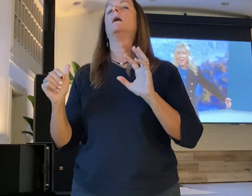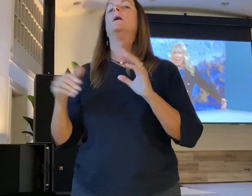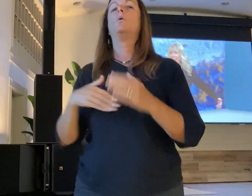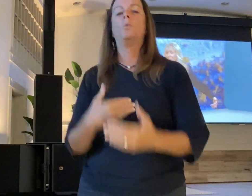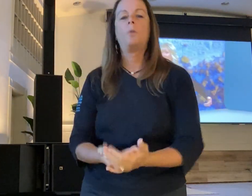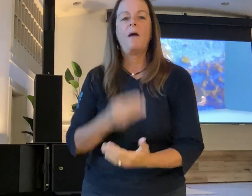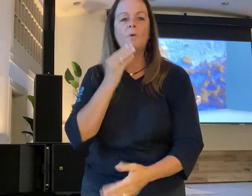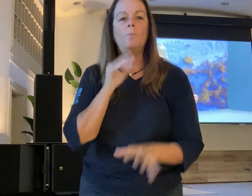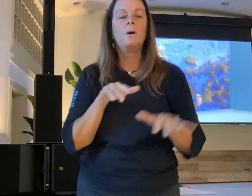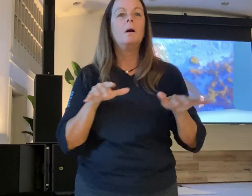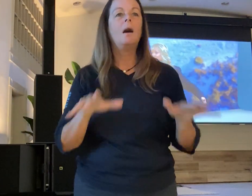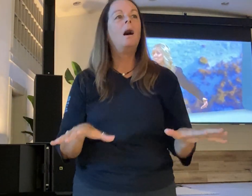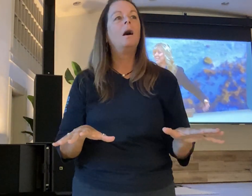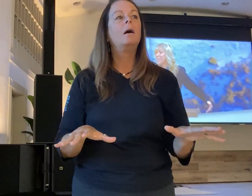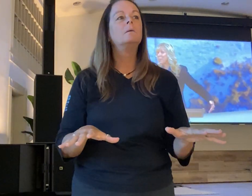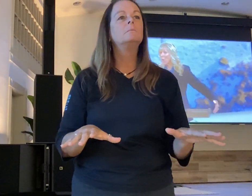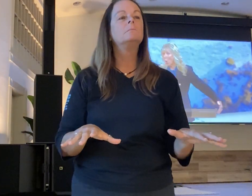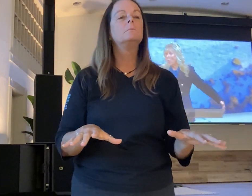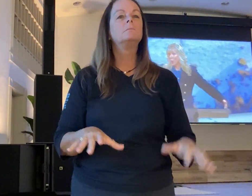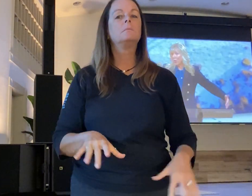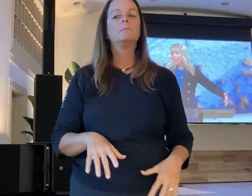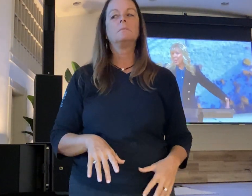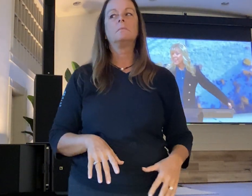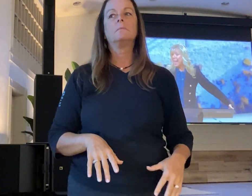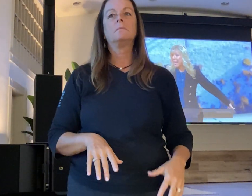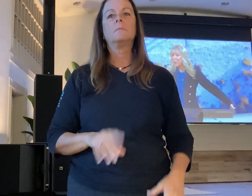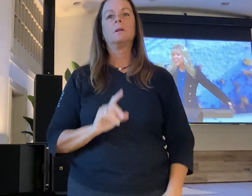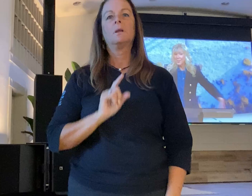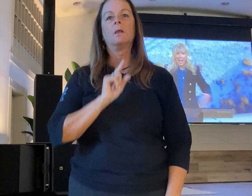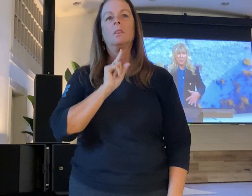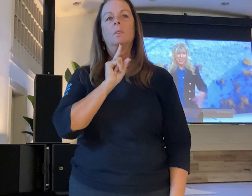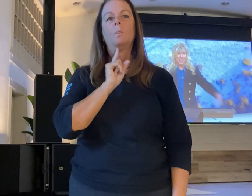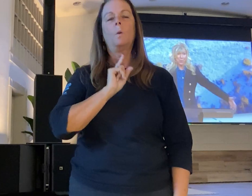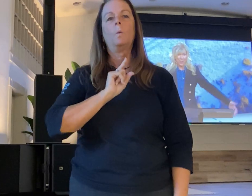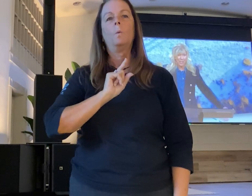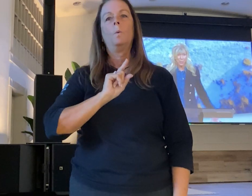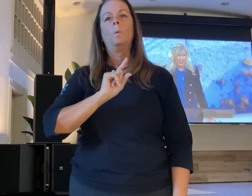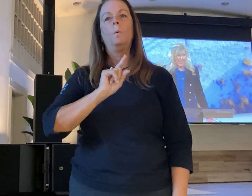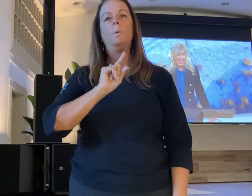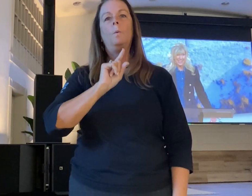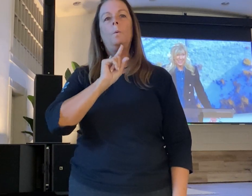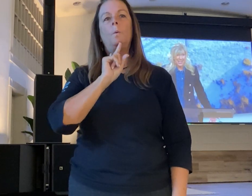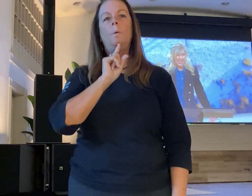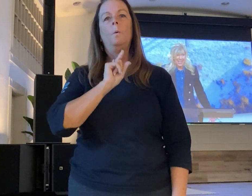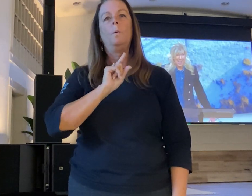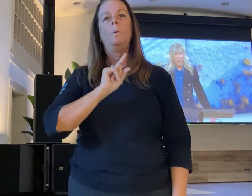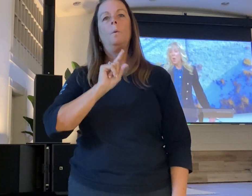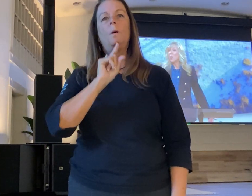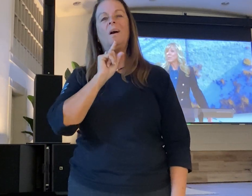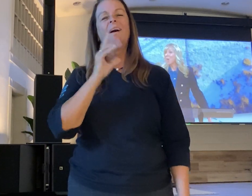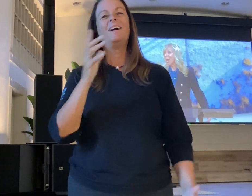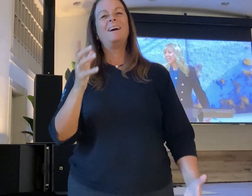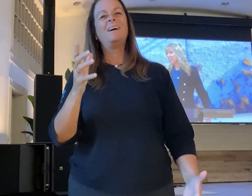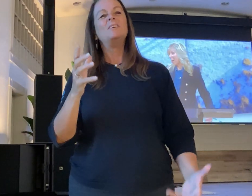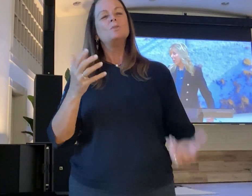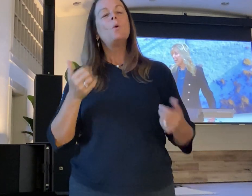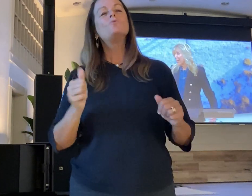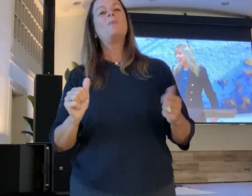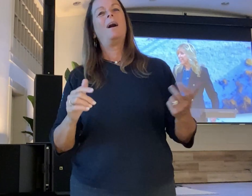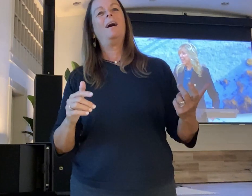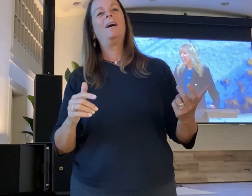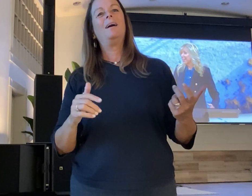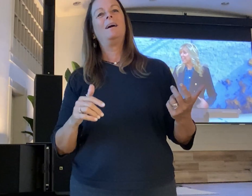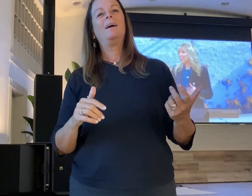crowd. And many times we're stepping over the acres of diamonds that are available to us. And what I'm